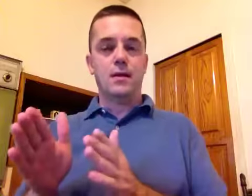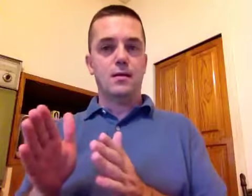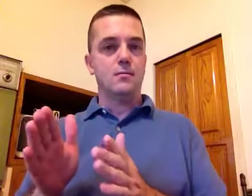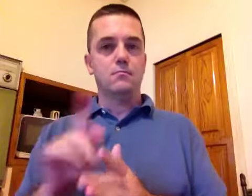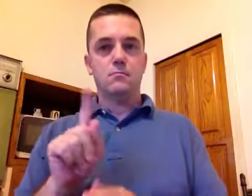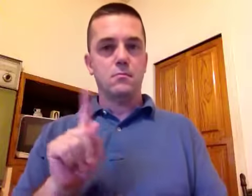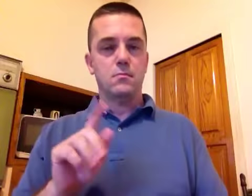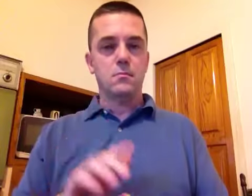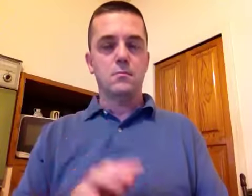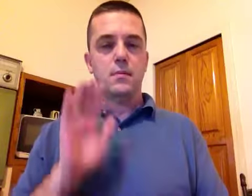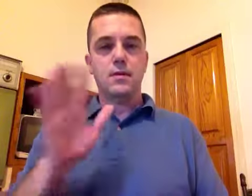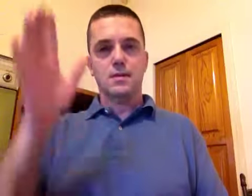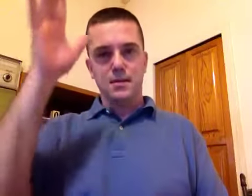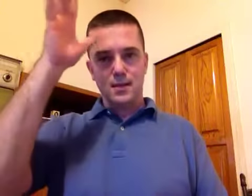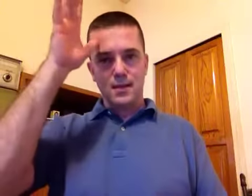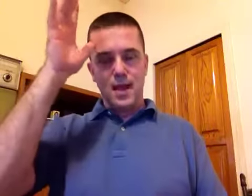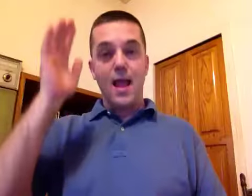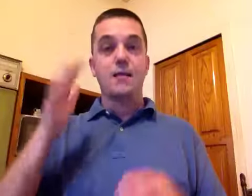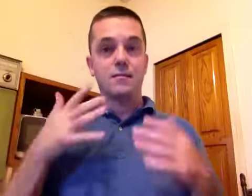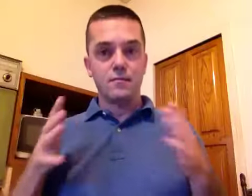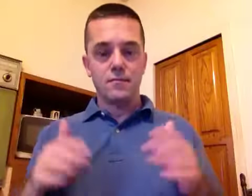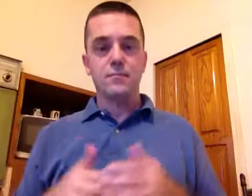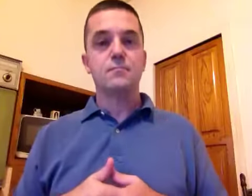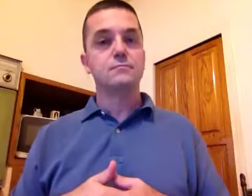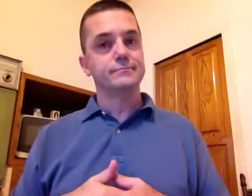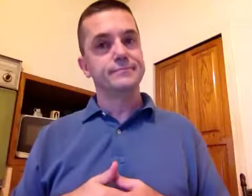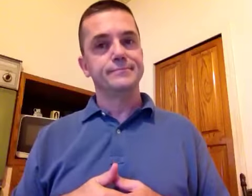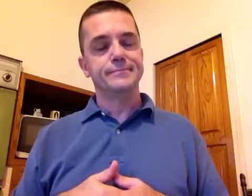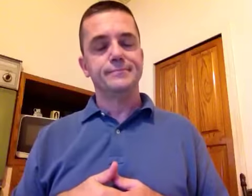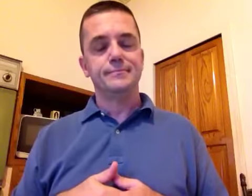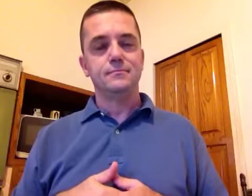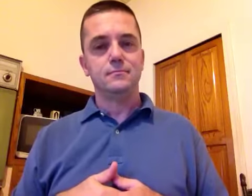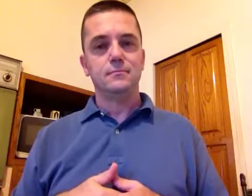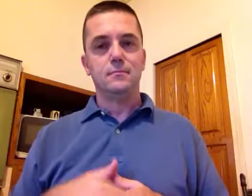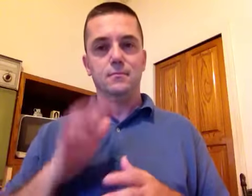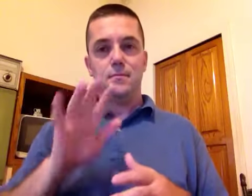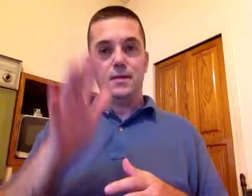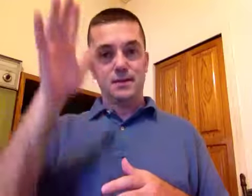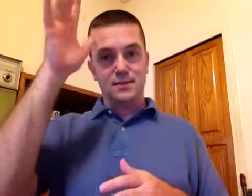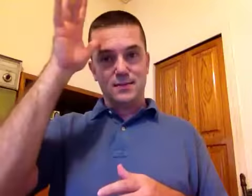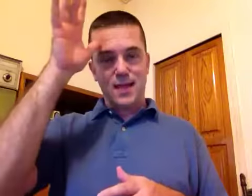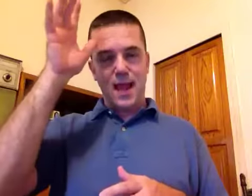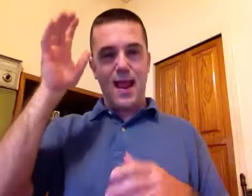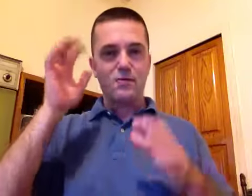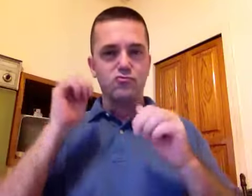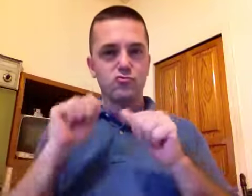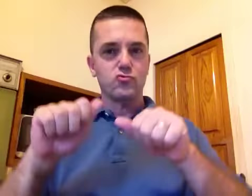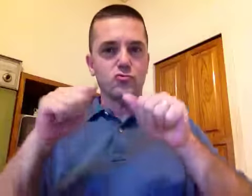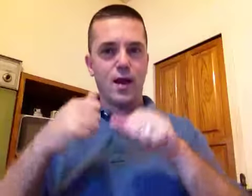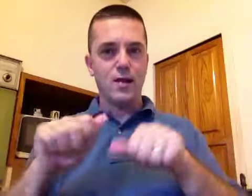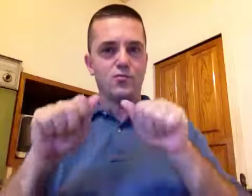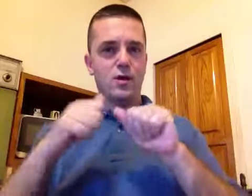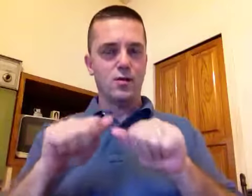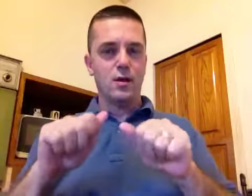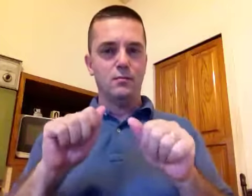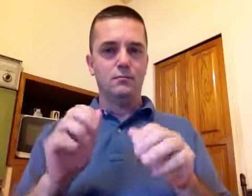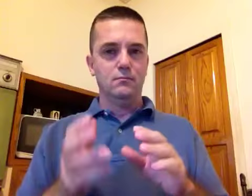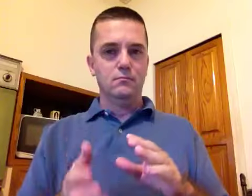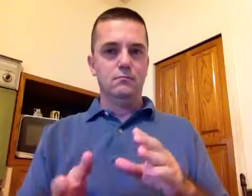his plan his dad has done what I'm talking about. His dad has tried every little get-rich-quick thing. He's joined every pyramid scheme and multi-level